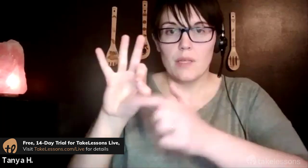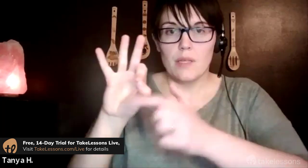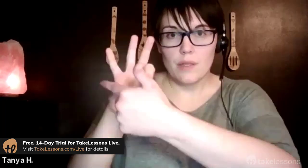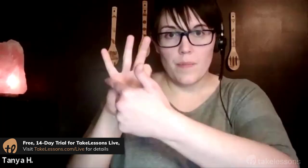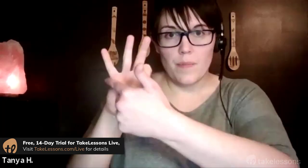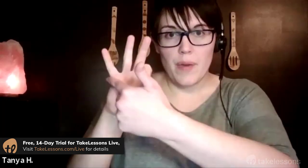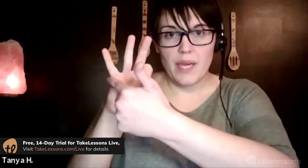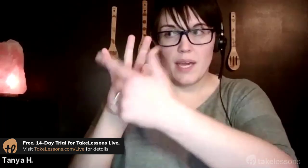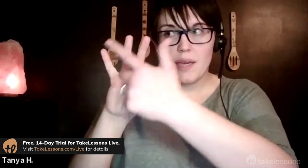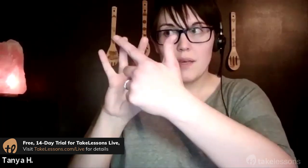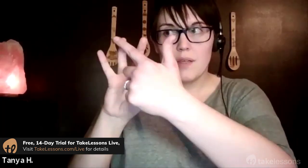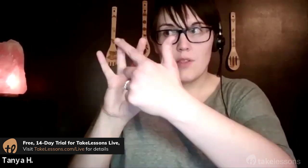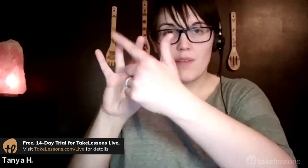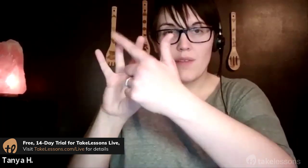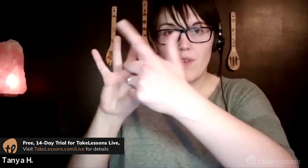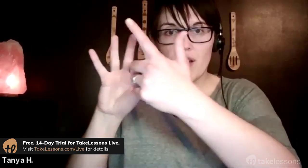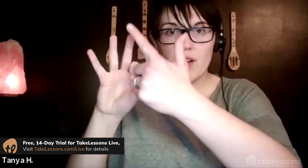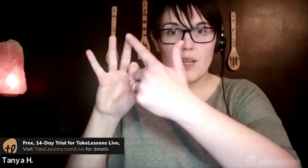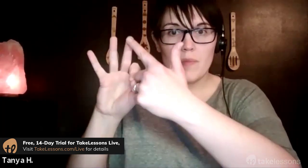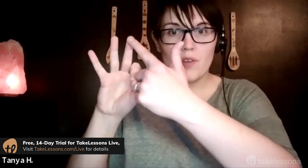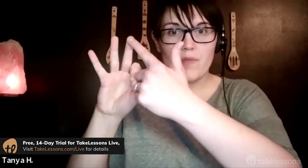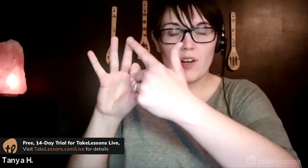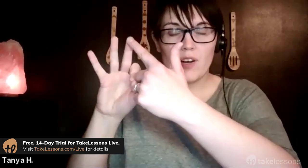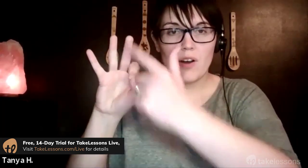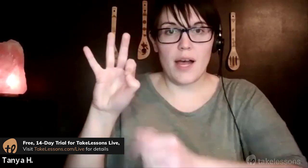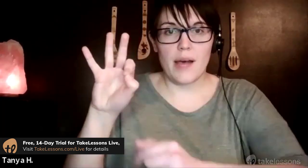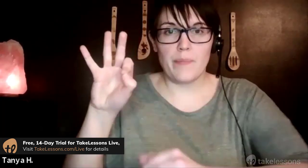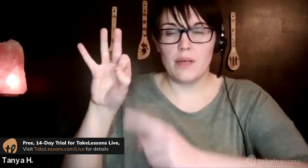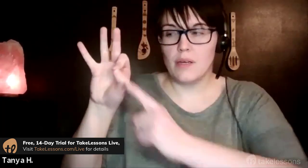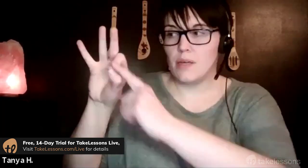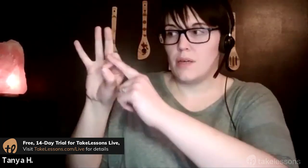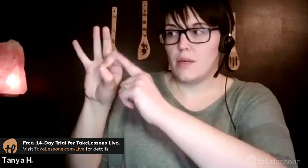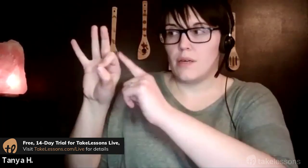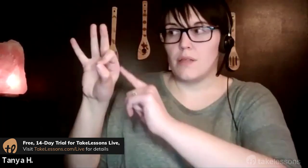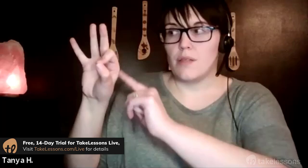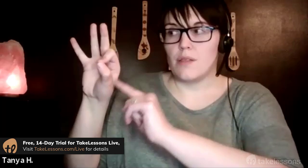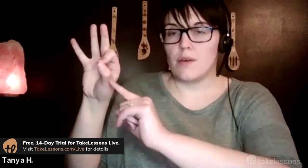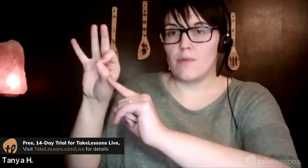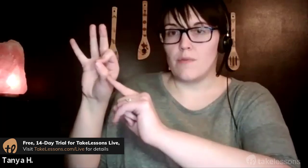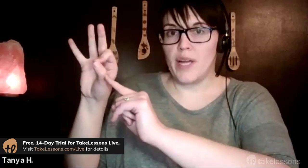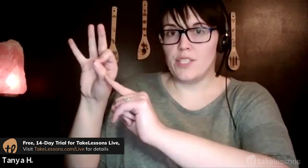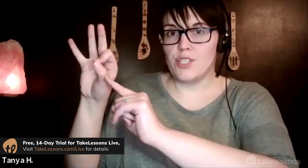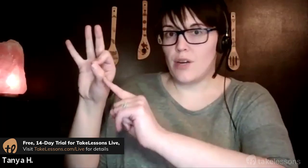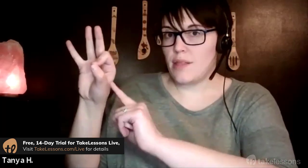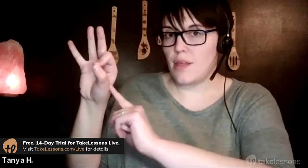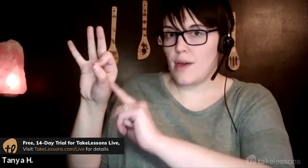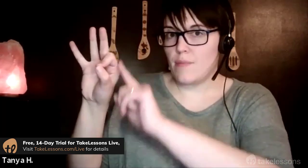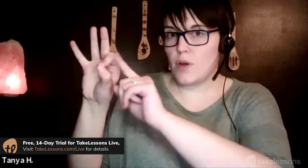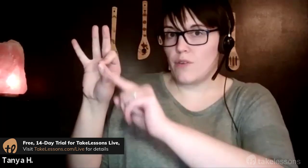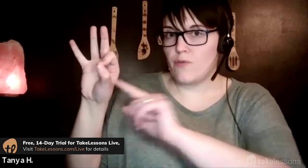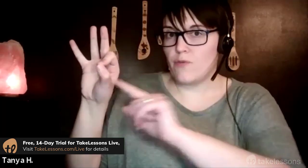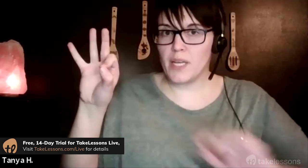The pinky, the ring finger, and the middle finger are up. The pointer and the thumb are forming a